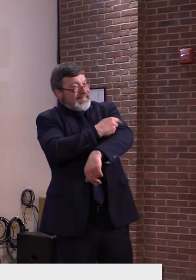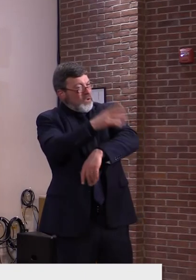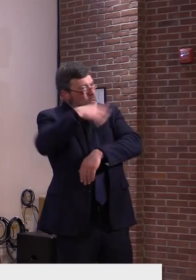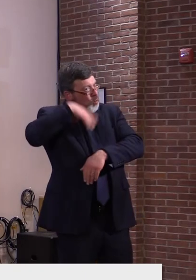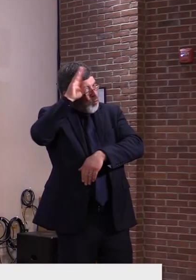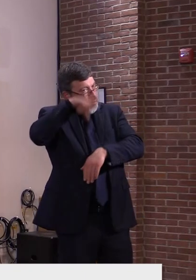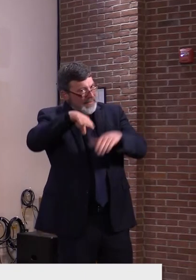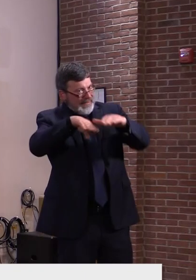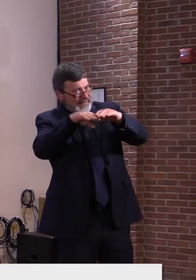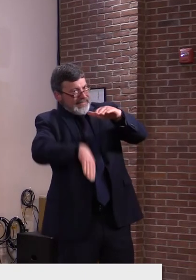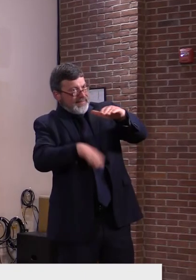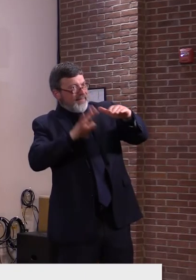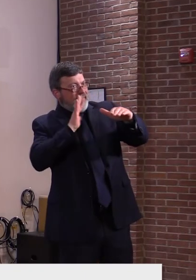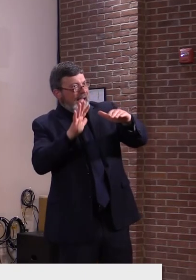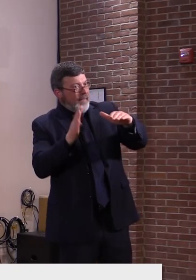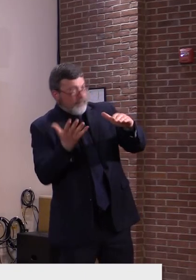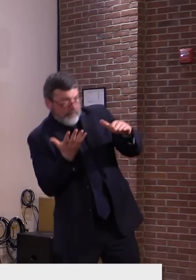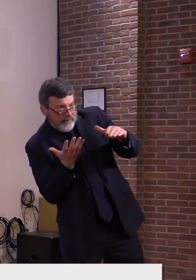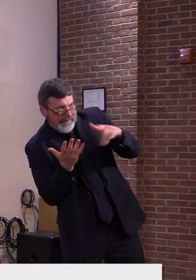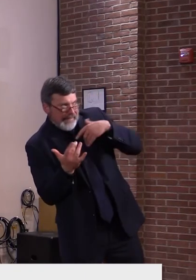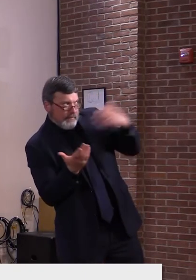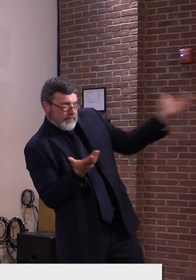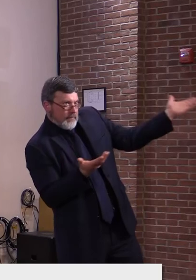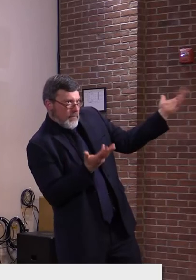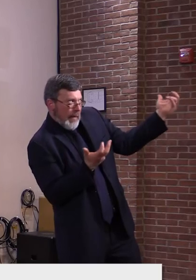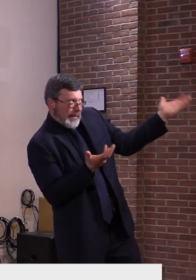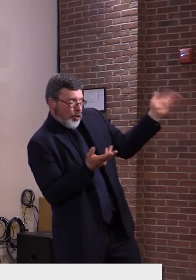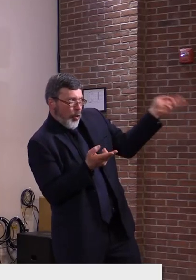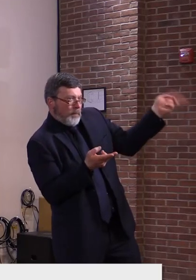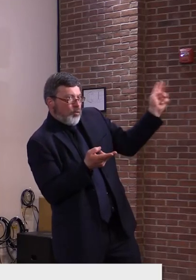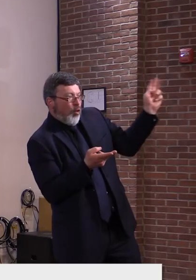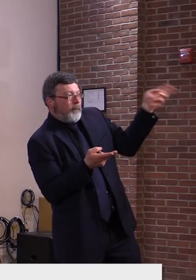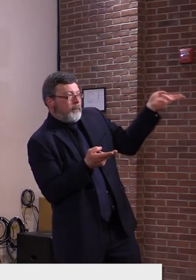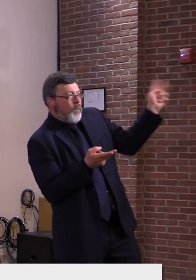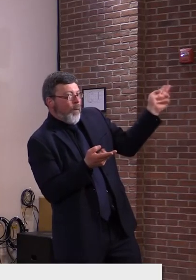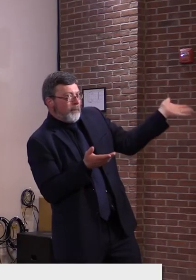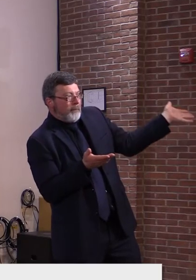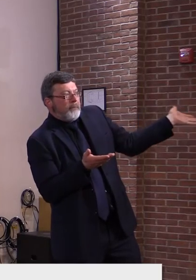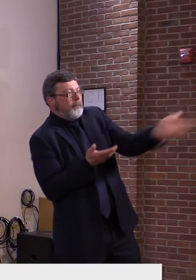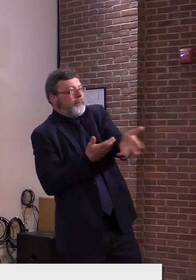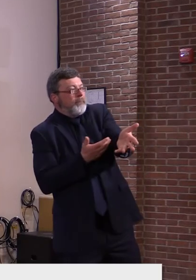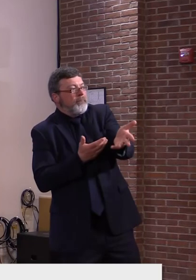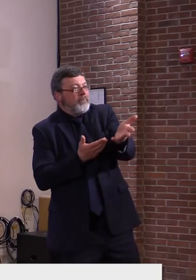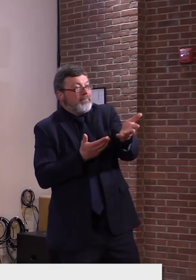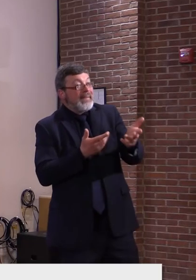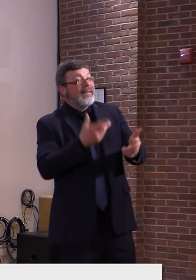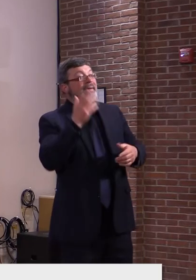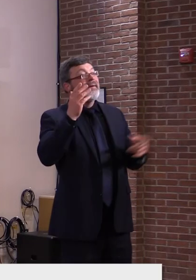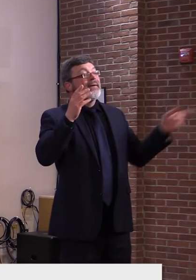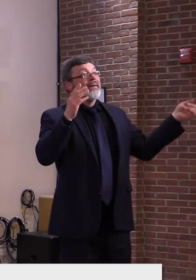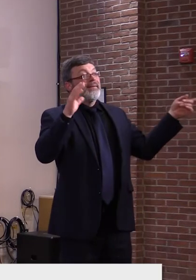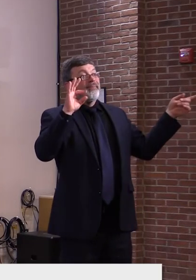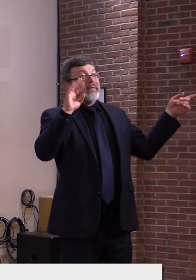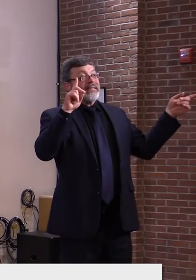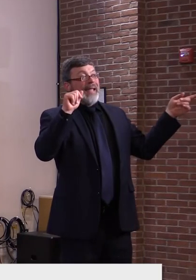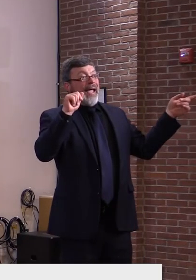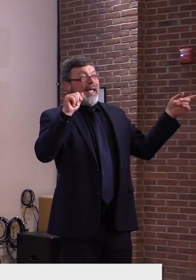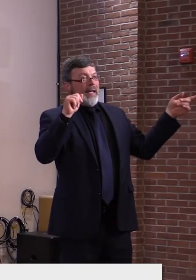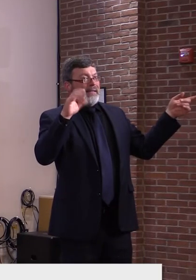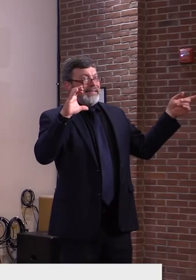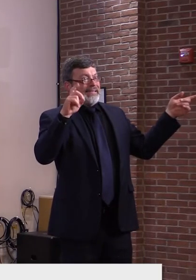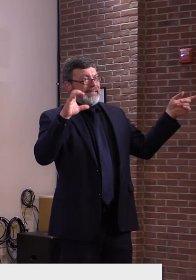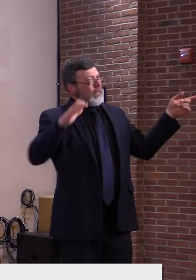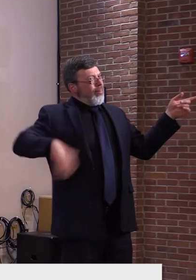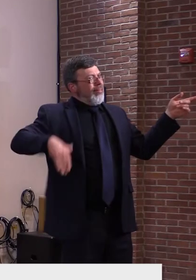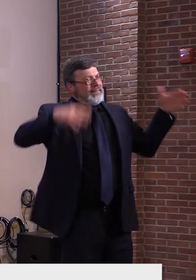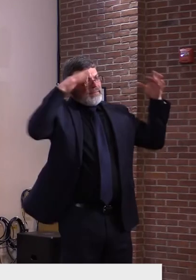Some promising words perhaps coming through, but nothing definitive that has been presented to the FDA and ruled